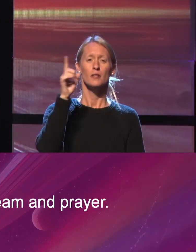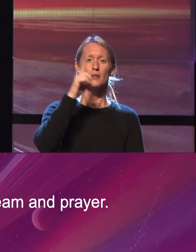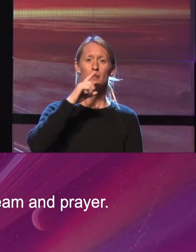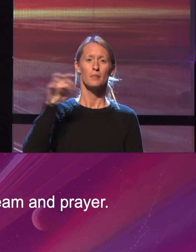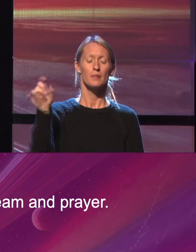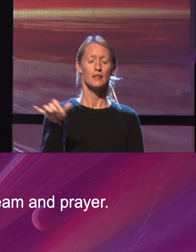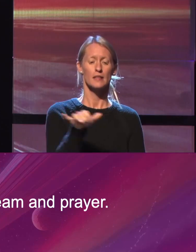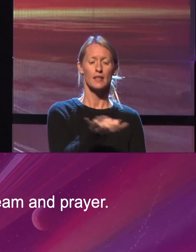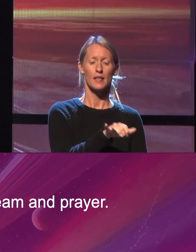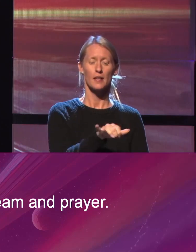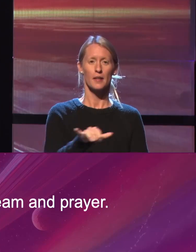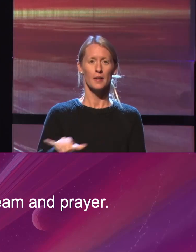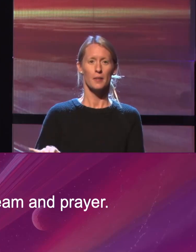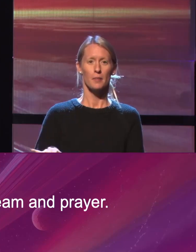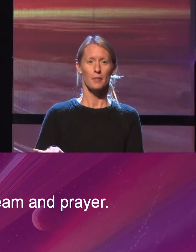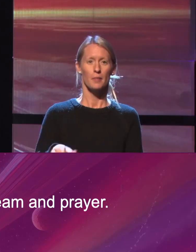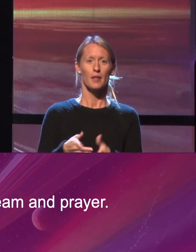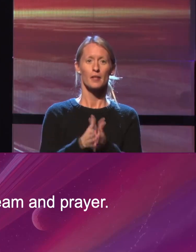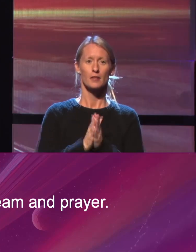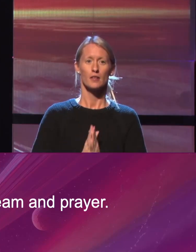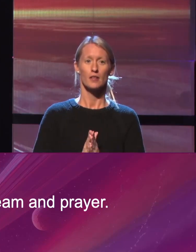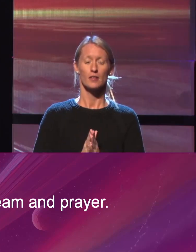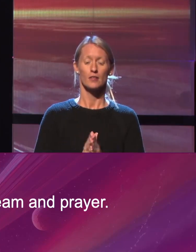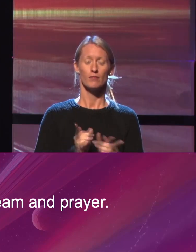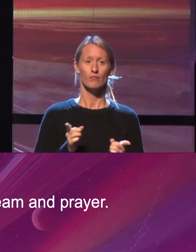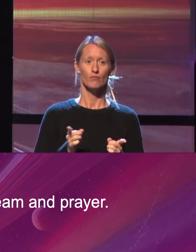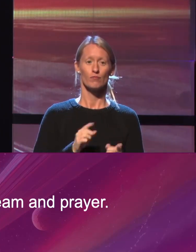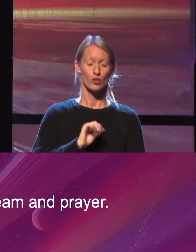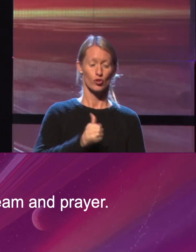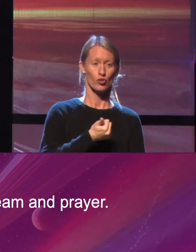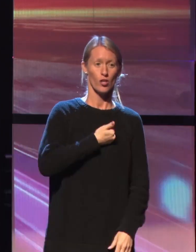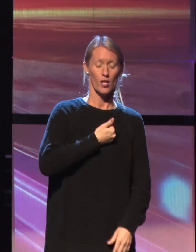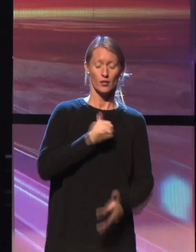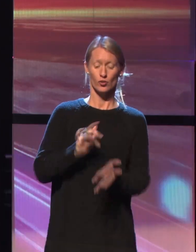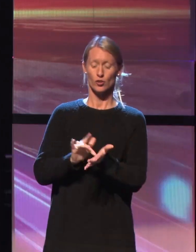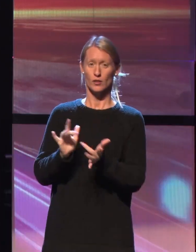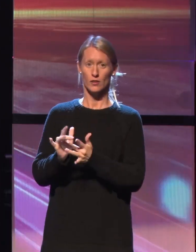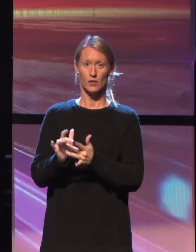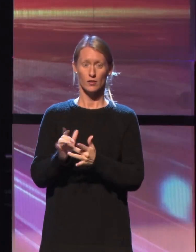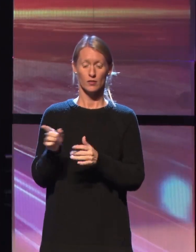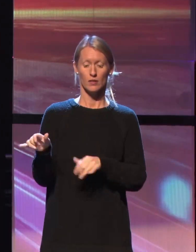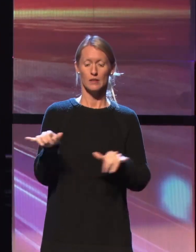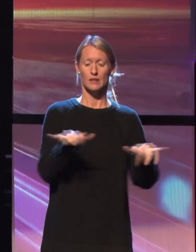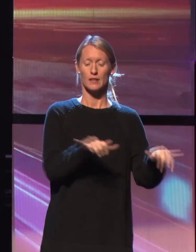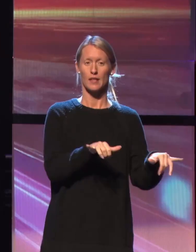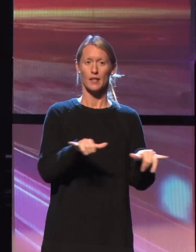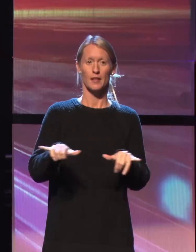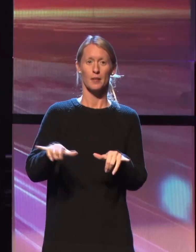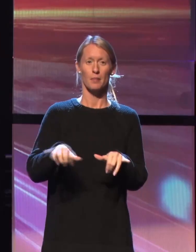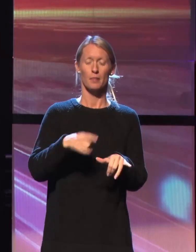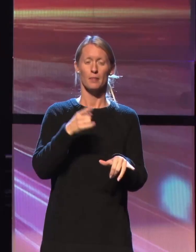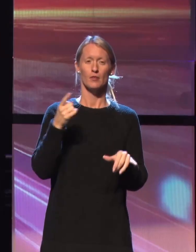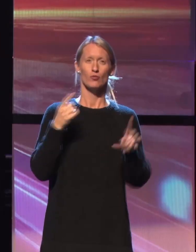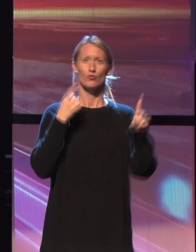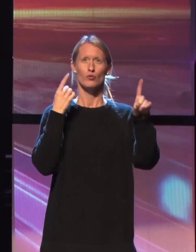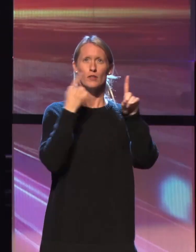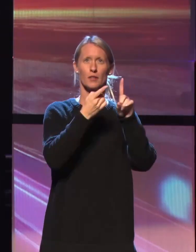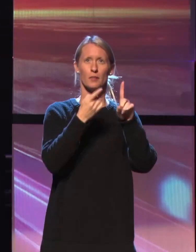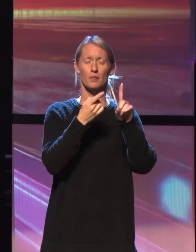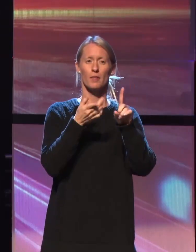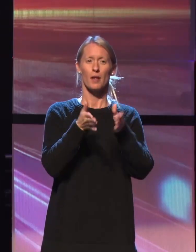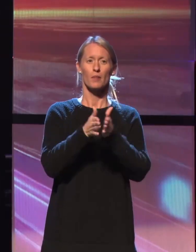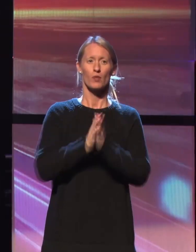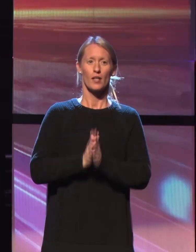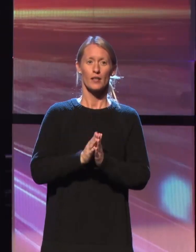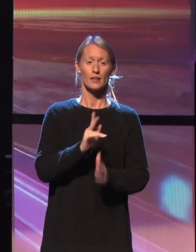The two of them actually share the same dream and the same prayer. When Jesus taught his disciples to pray, what did he say? Thy kingdom